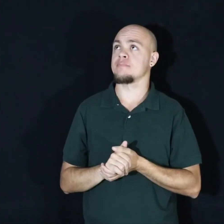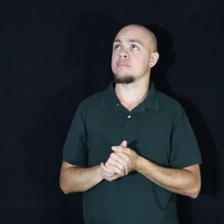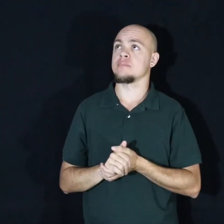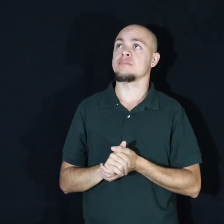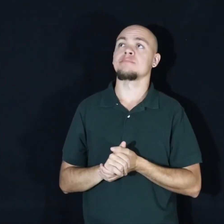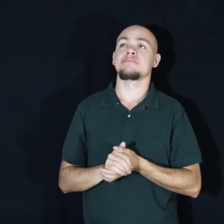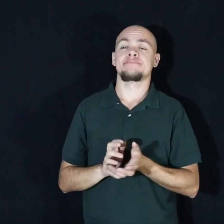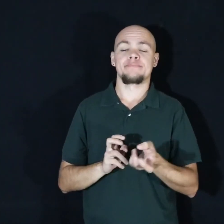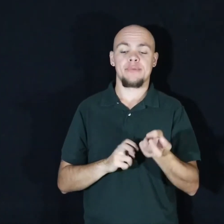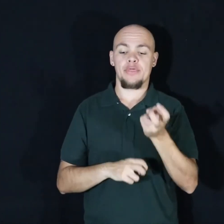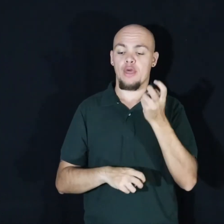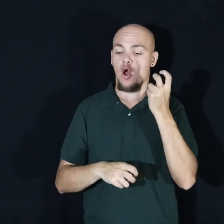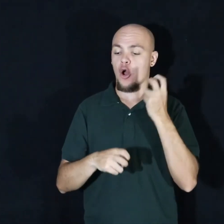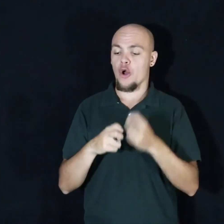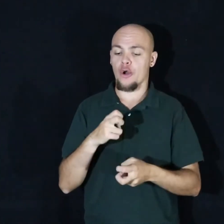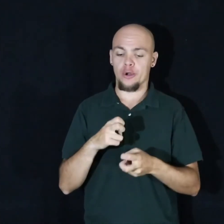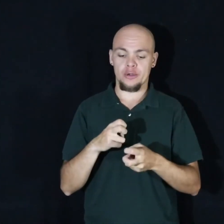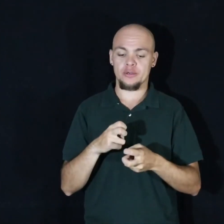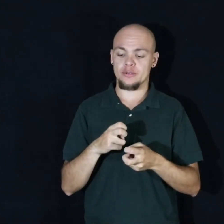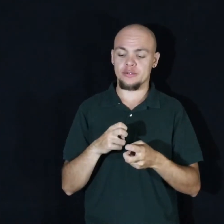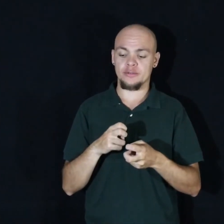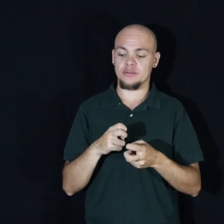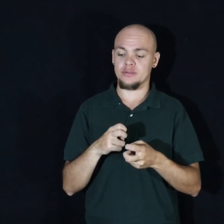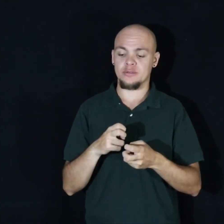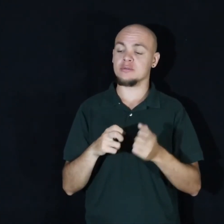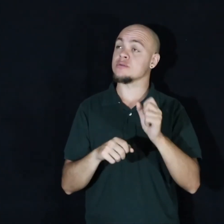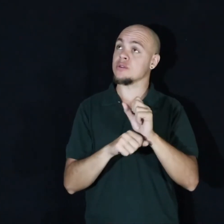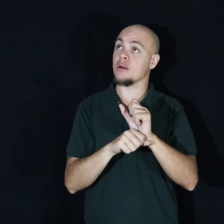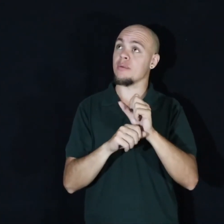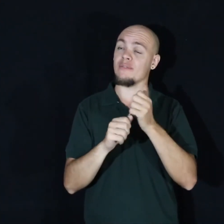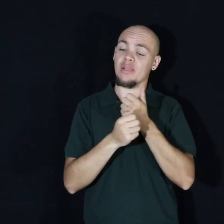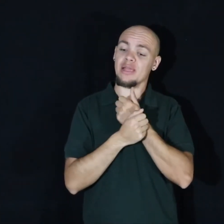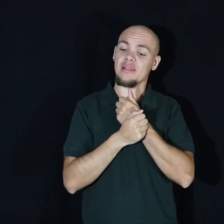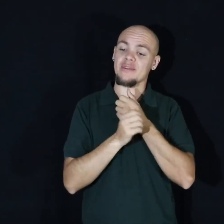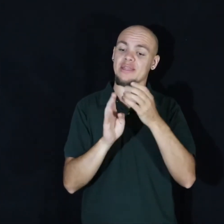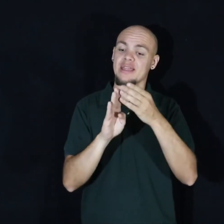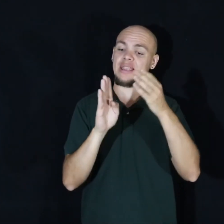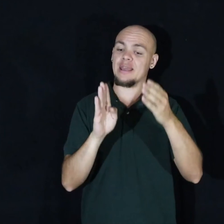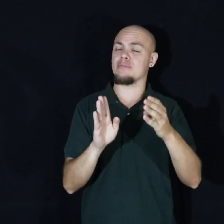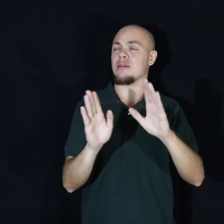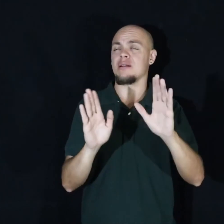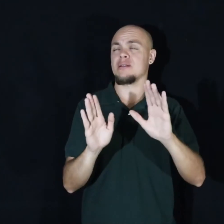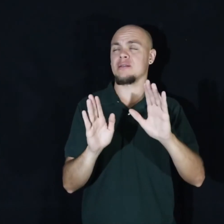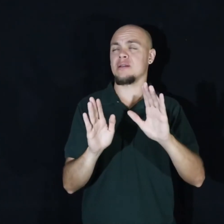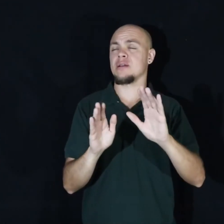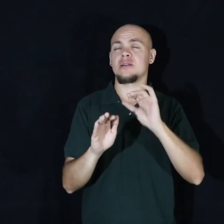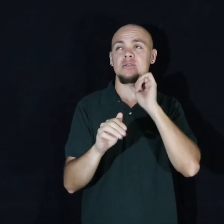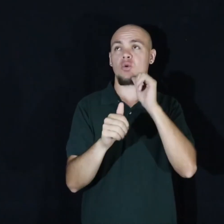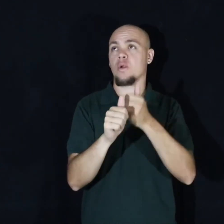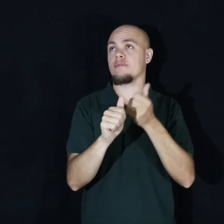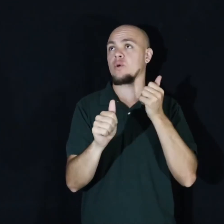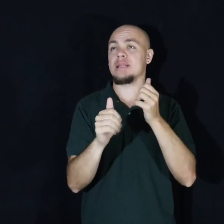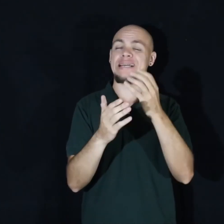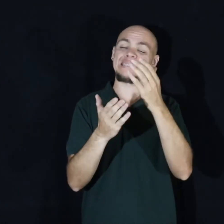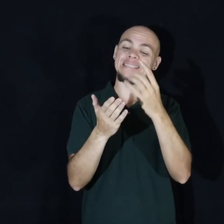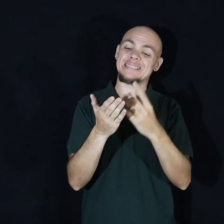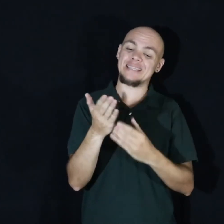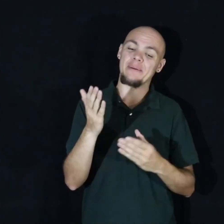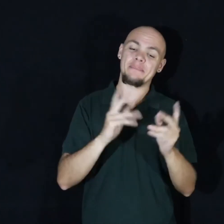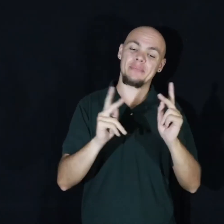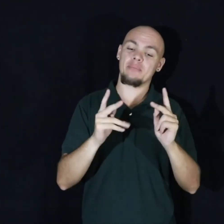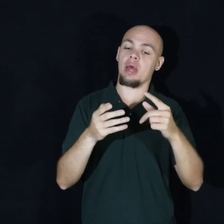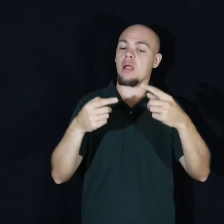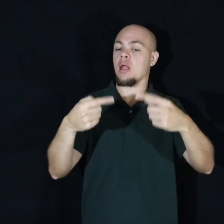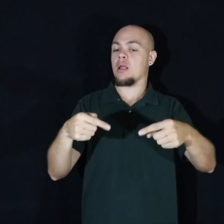doctrine so that we do not have to do the very hard and difficult job of loving our neighbor. Father, I know that this is